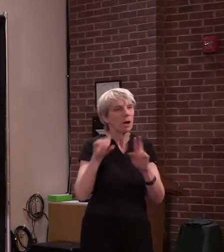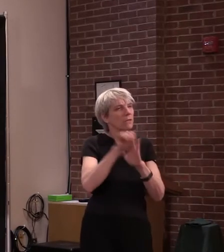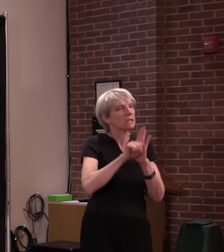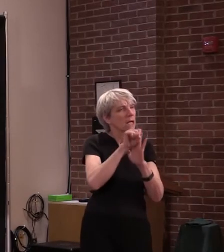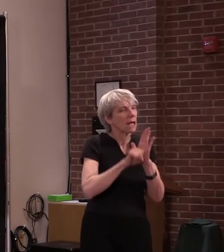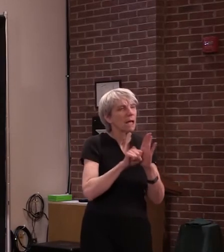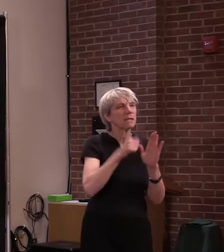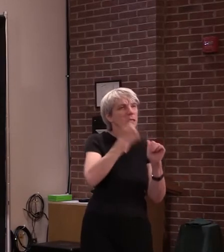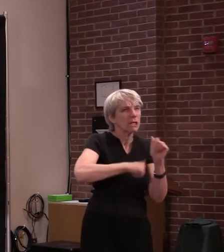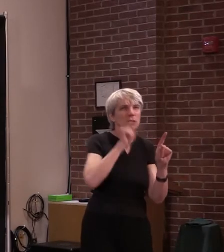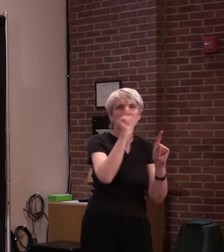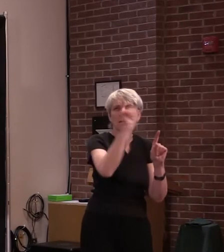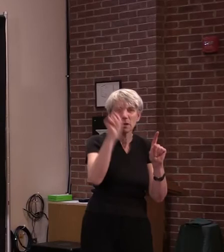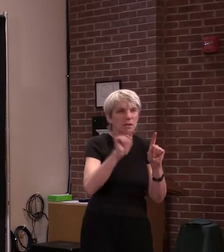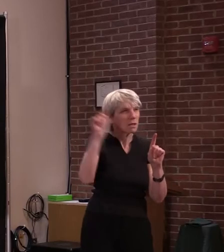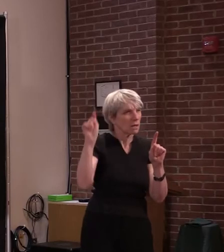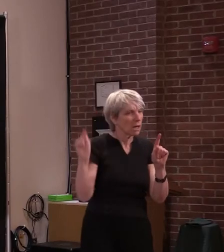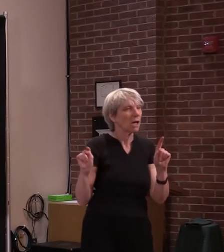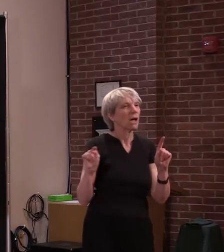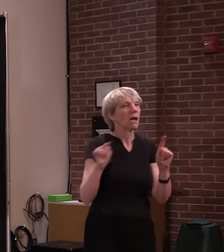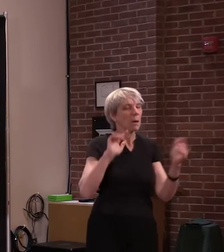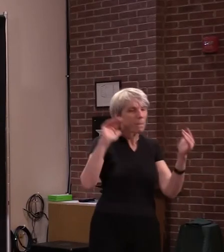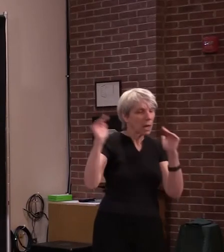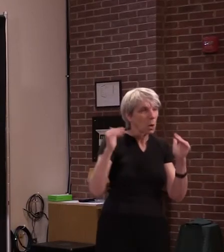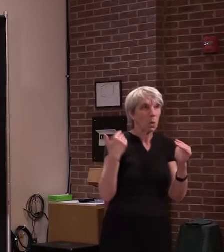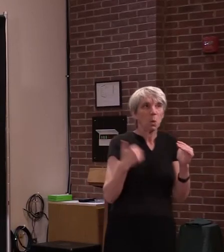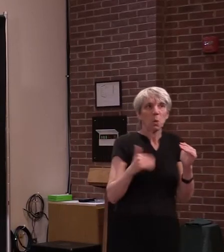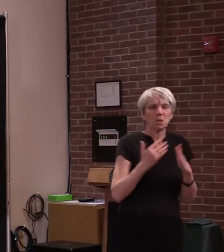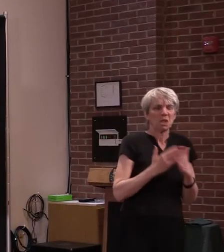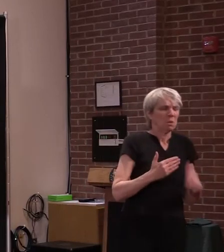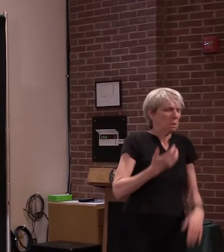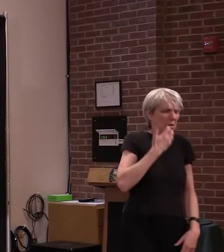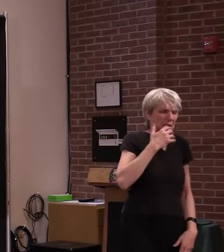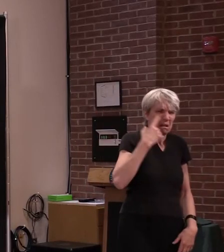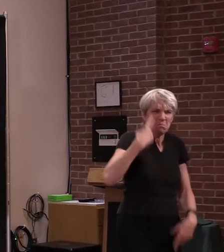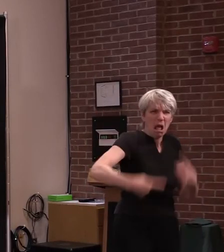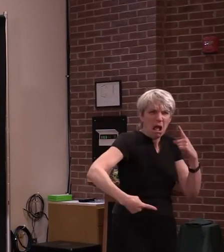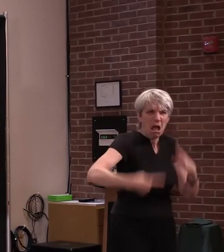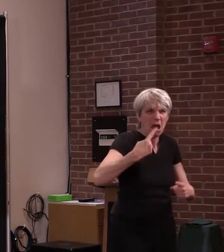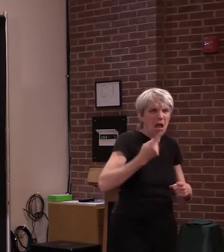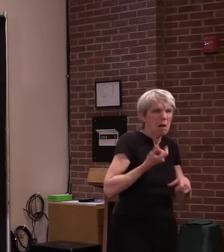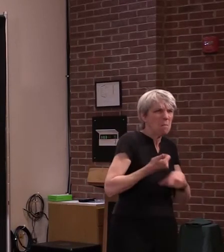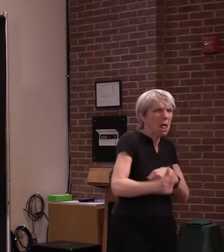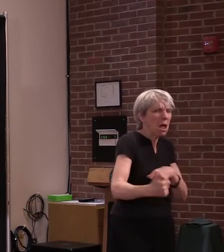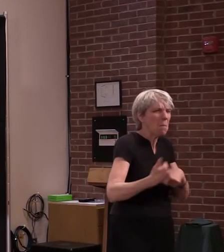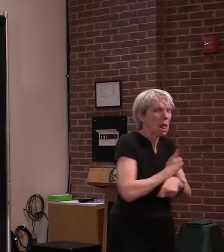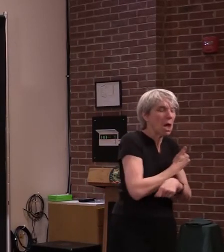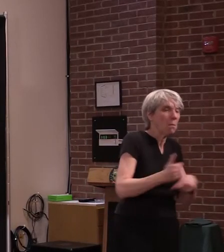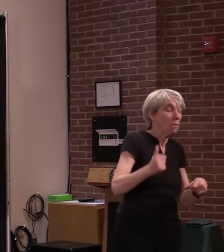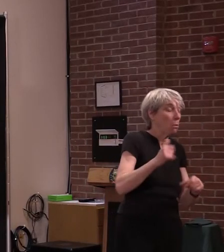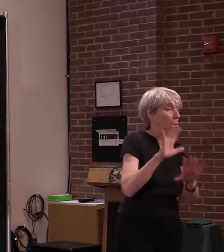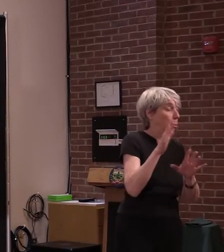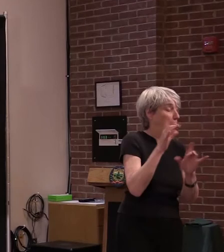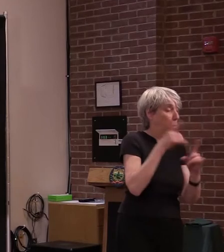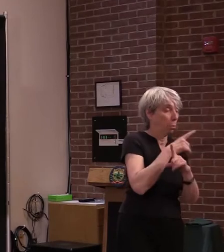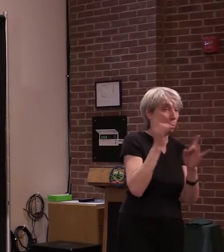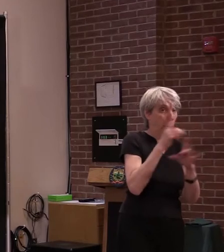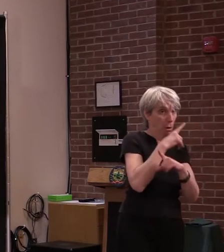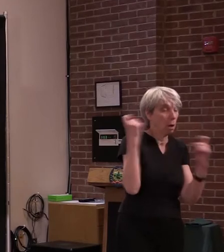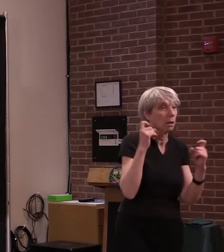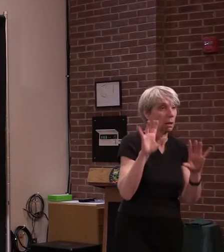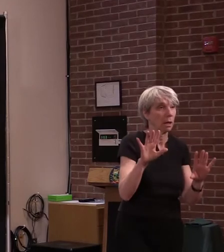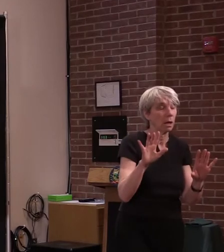and the amount of the political nature, the overtones of the pandemic,